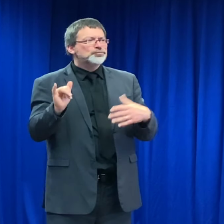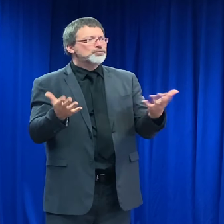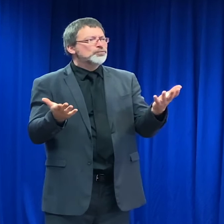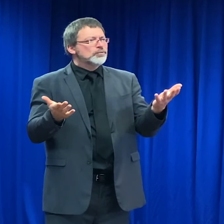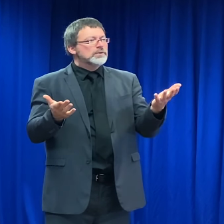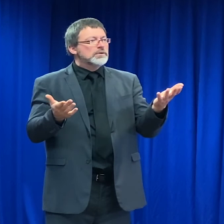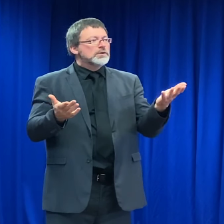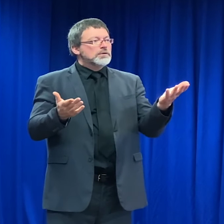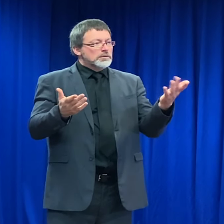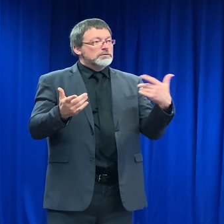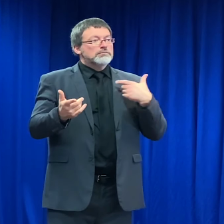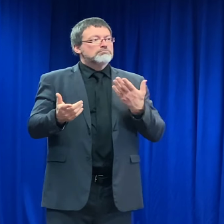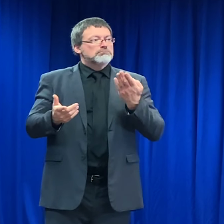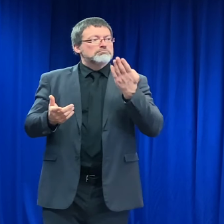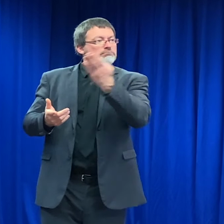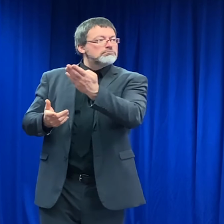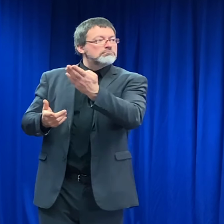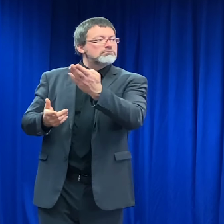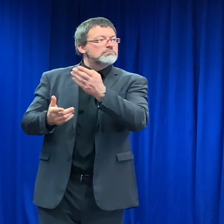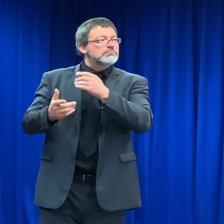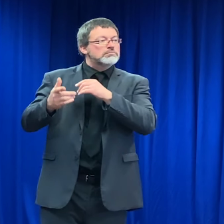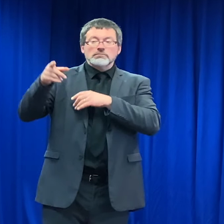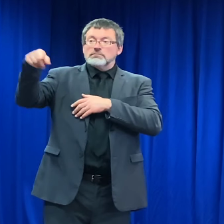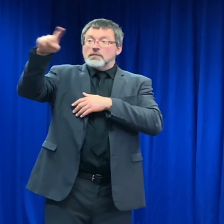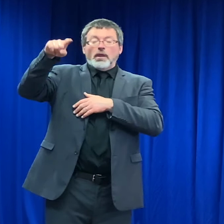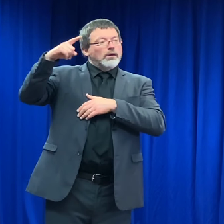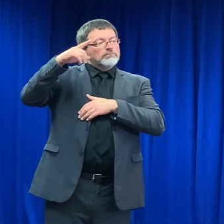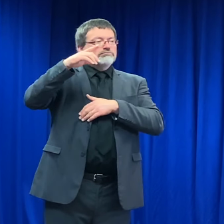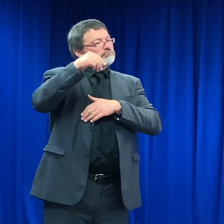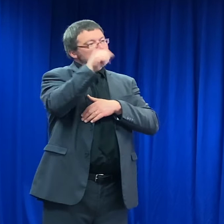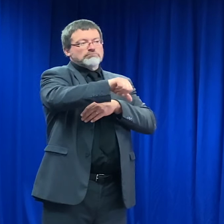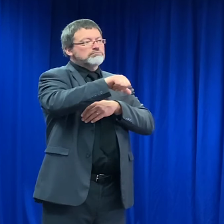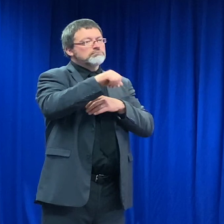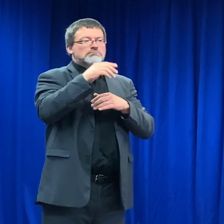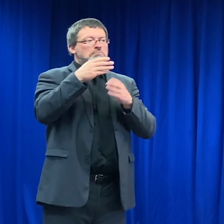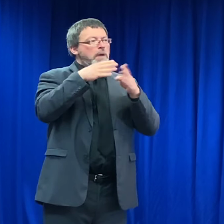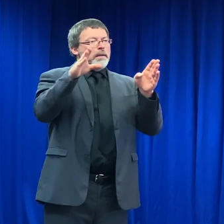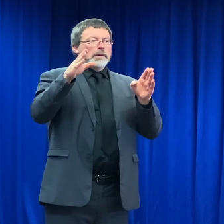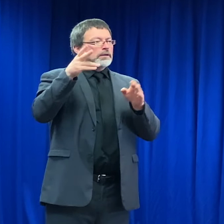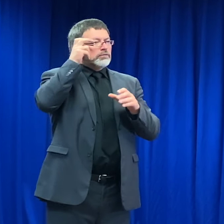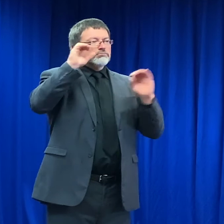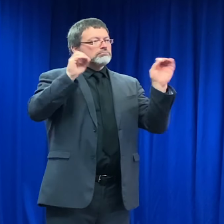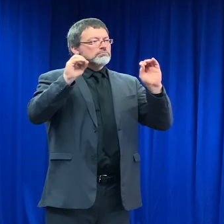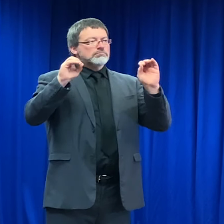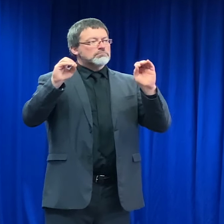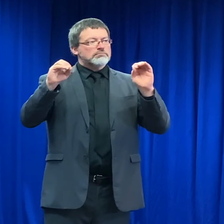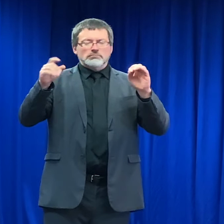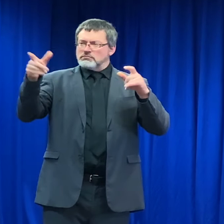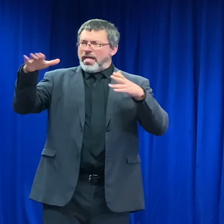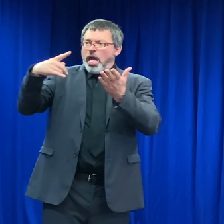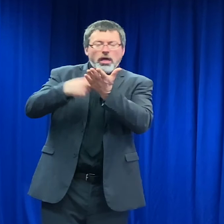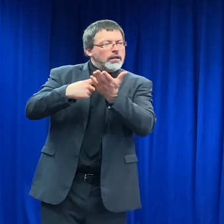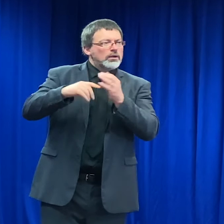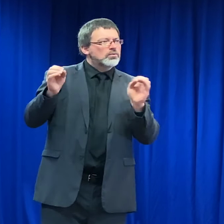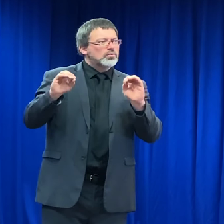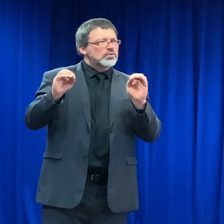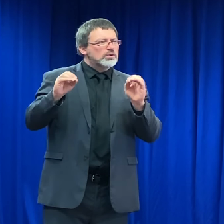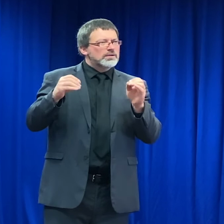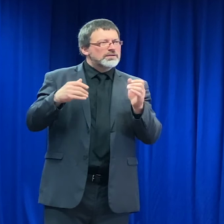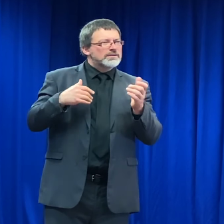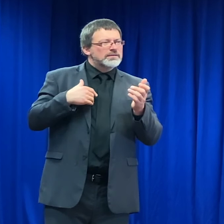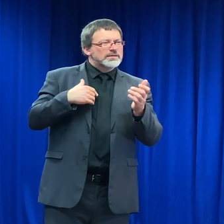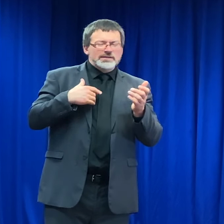courtesy of a public hearing for like 13 weeks or something. They won't even have a conversation with him. That's not right. That's not